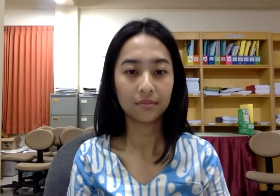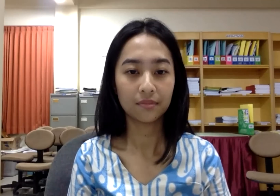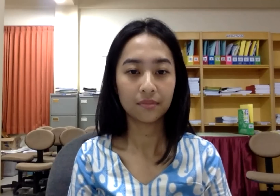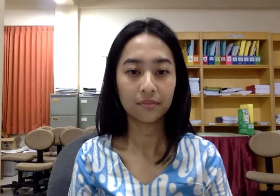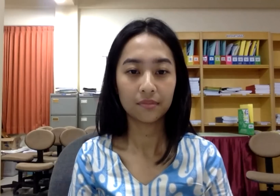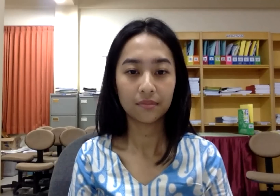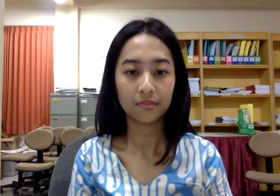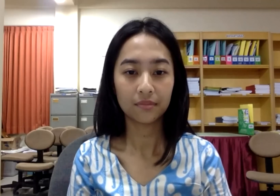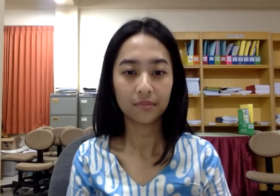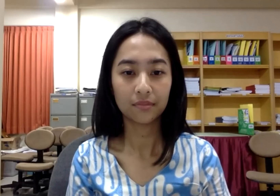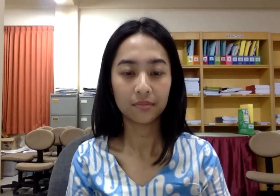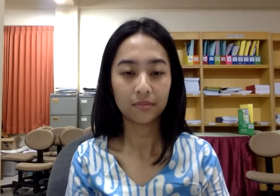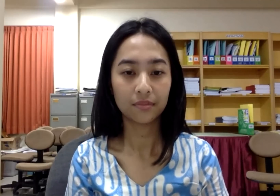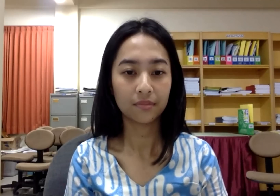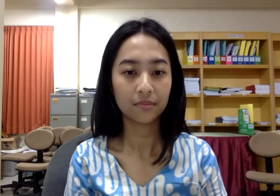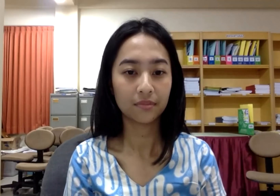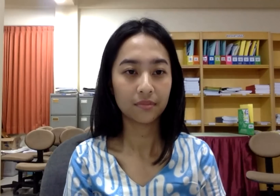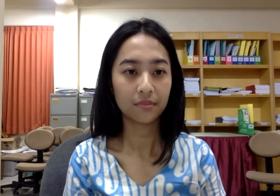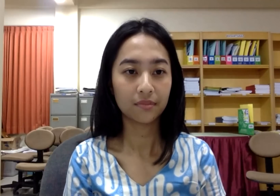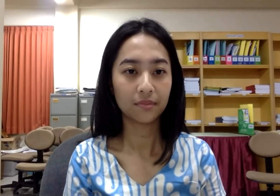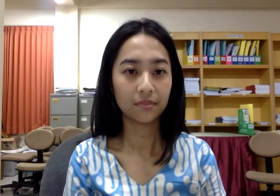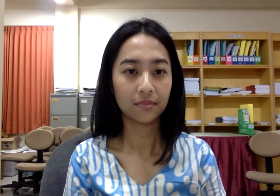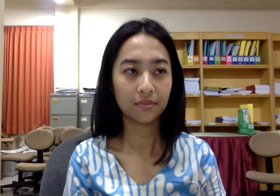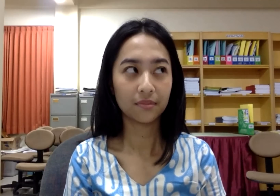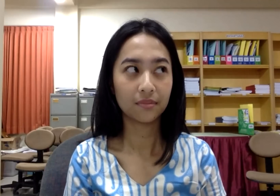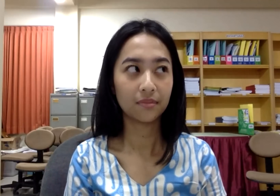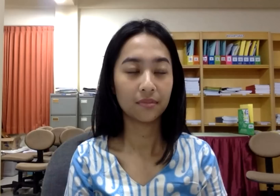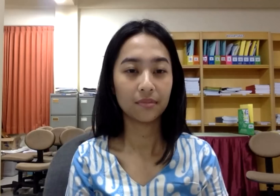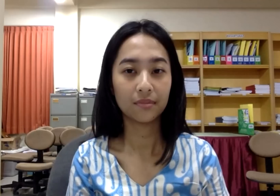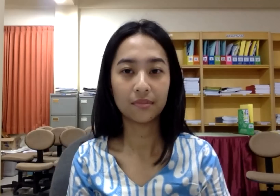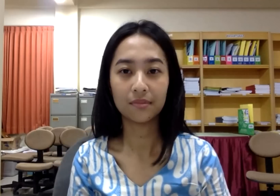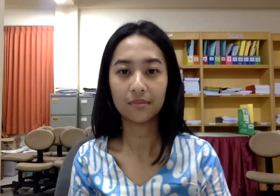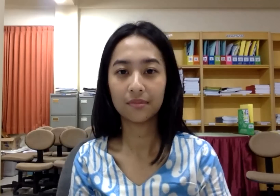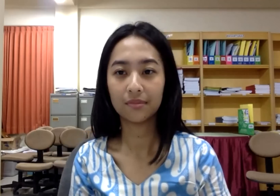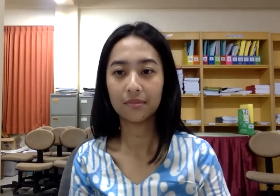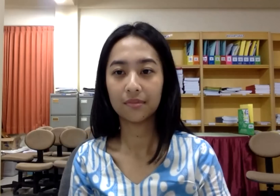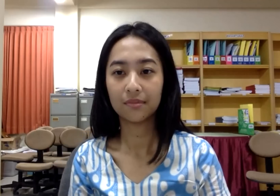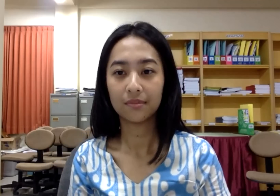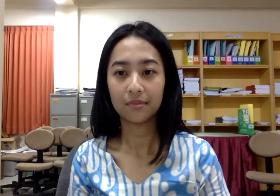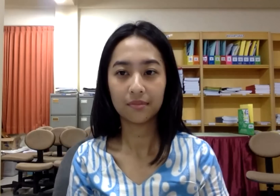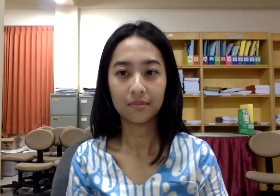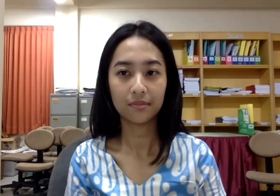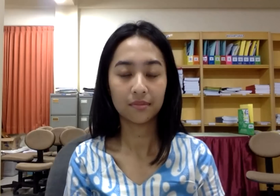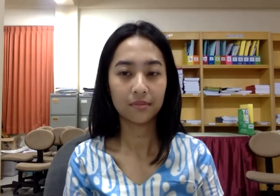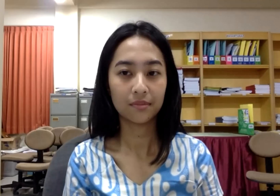about the chance or the opportunity of forming disability program in Brawijaya University,